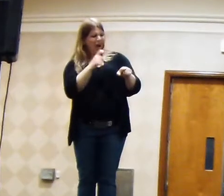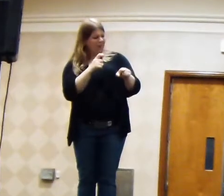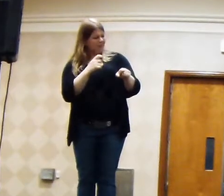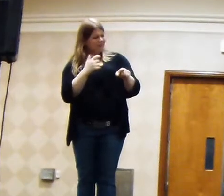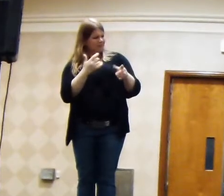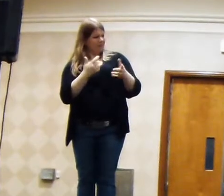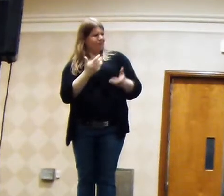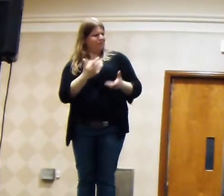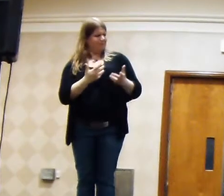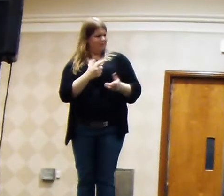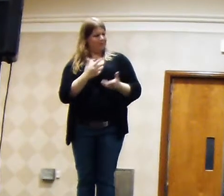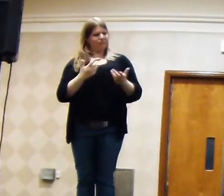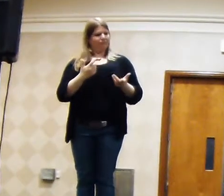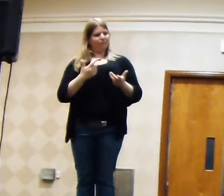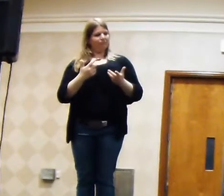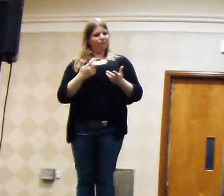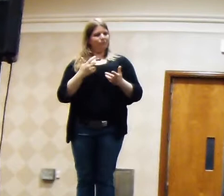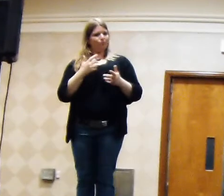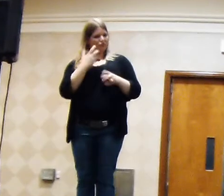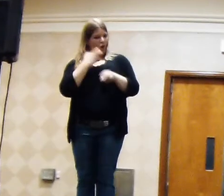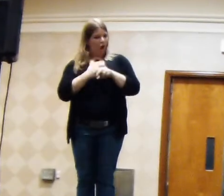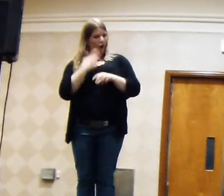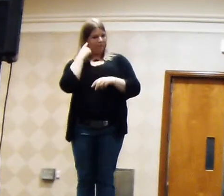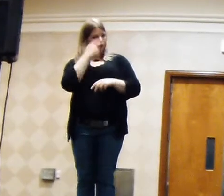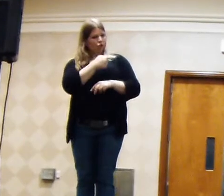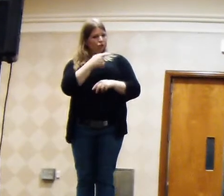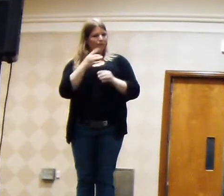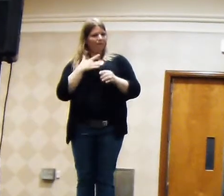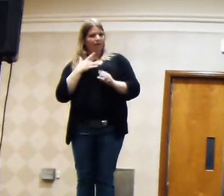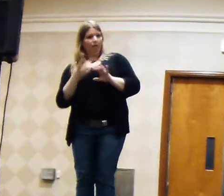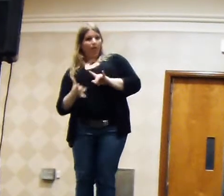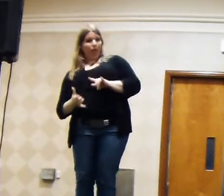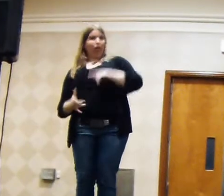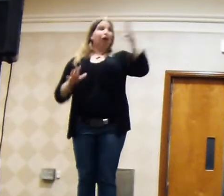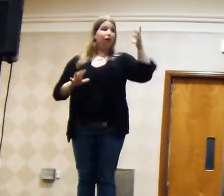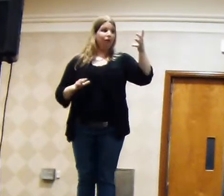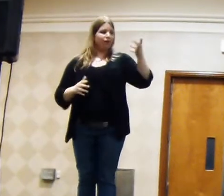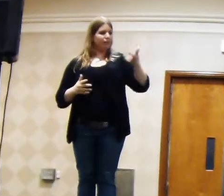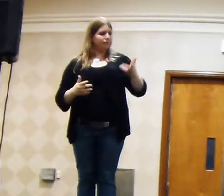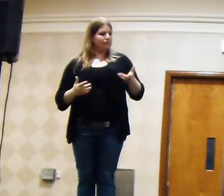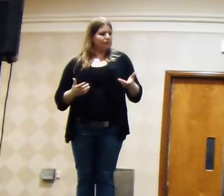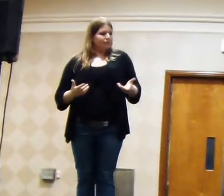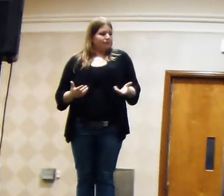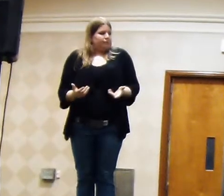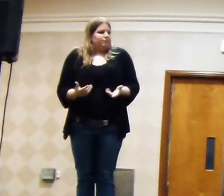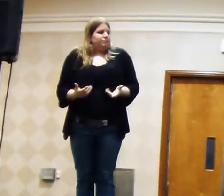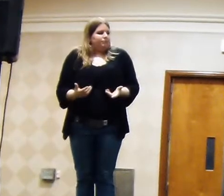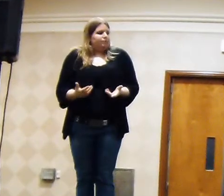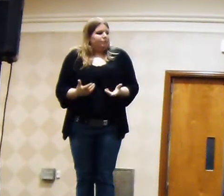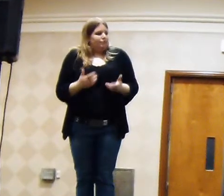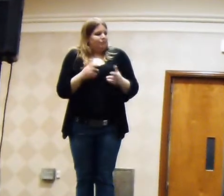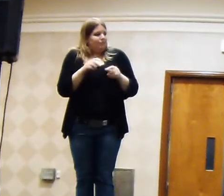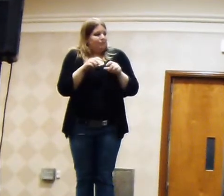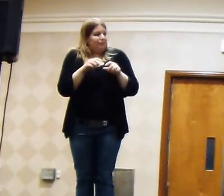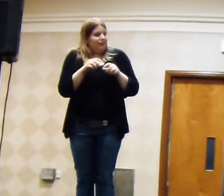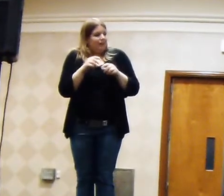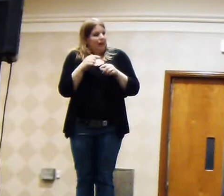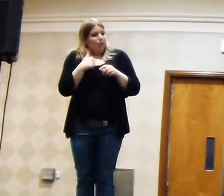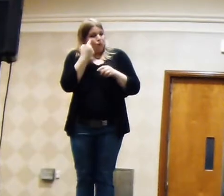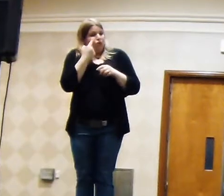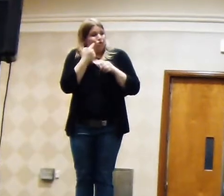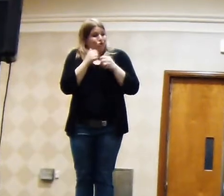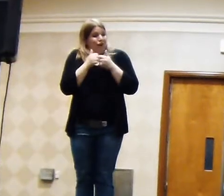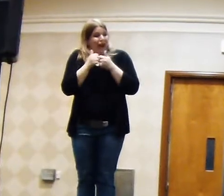the film would, I don't think it would have been as much of a success, but would it have had some sort of resonance with fans today if they had gone that route, based